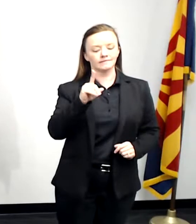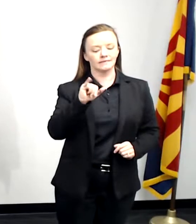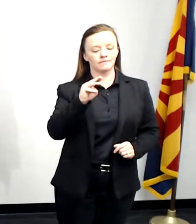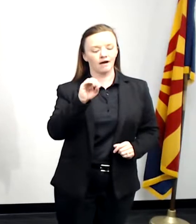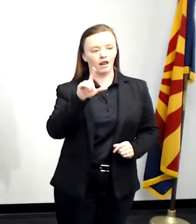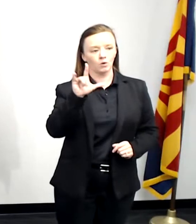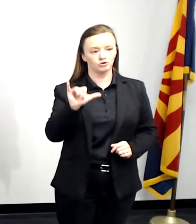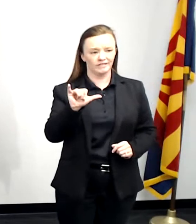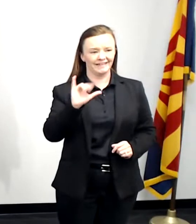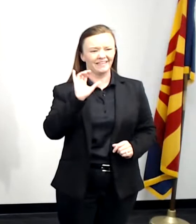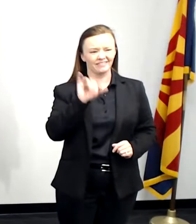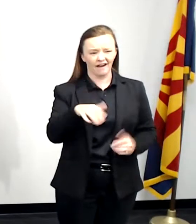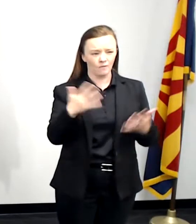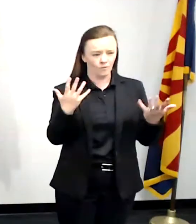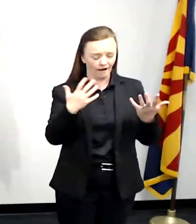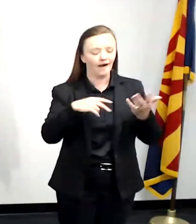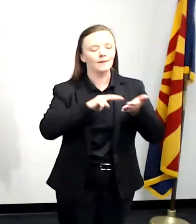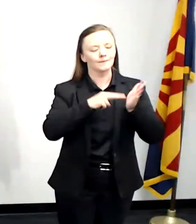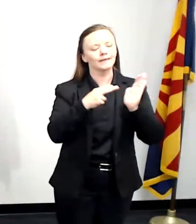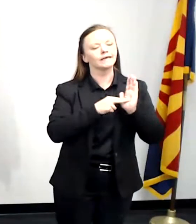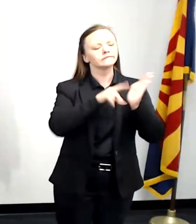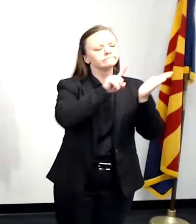of disease and populations.